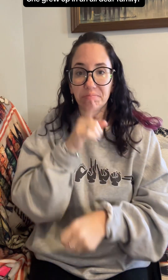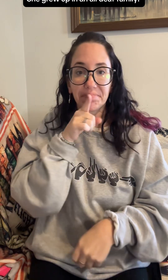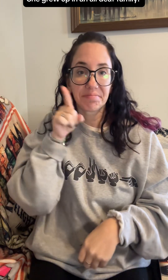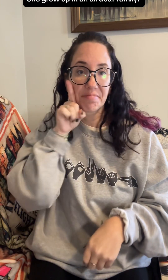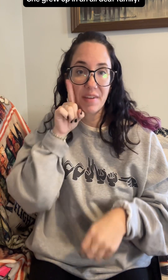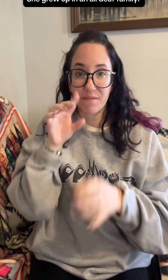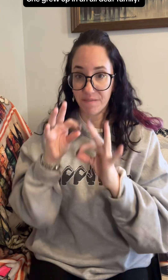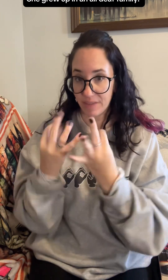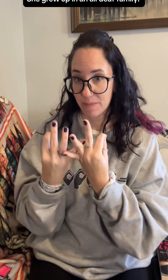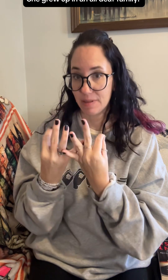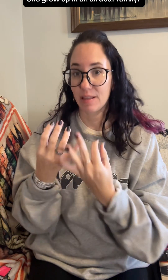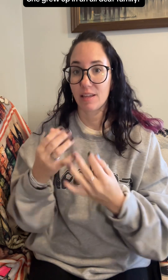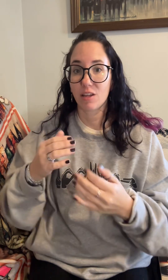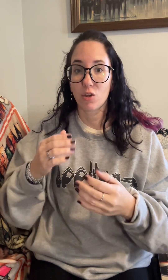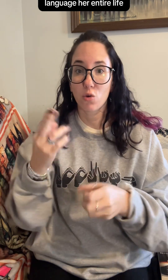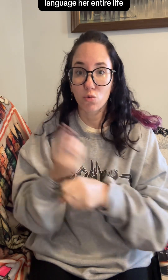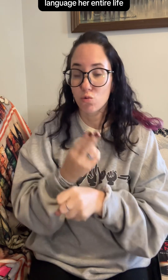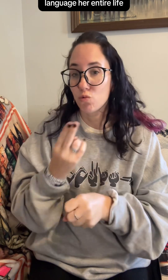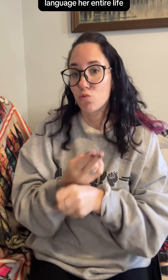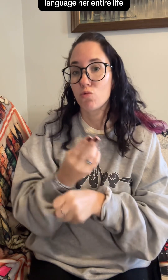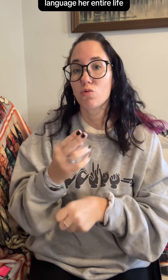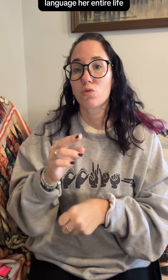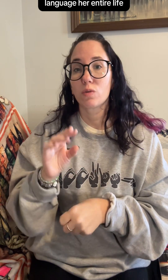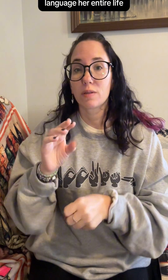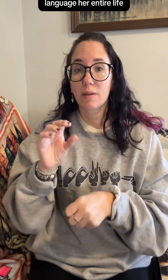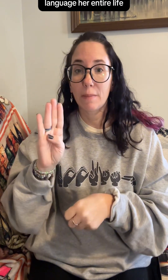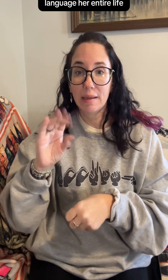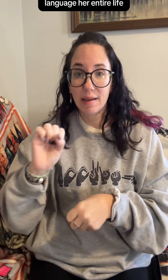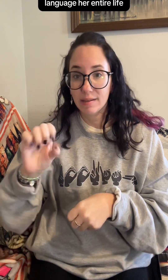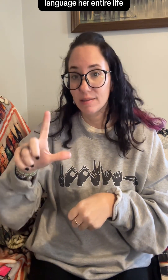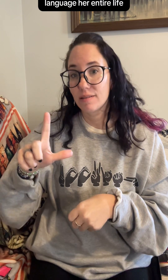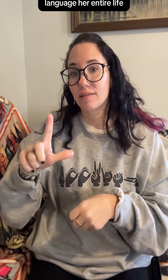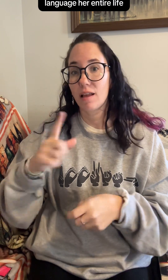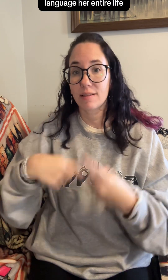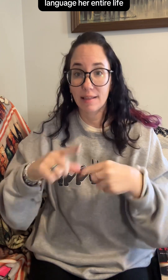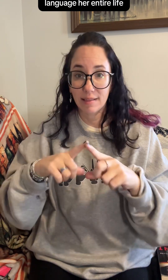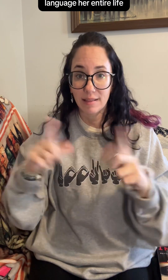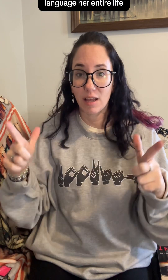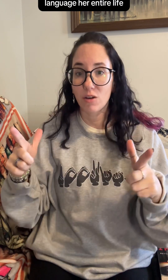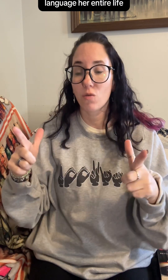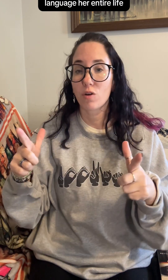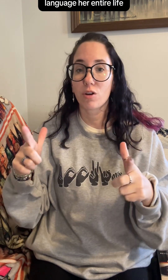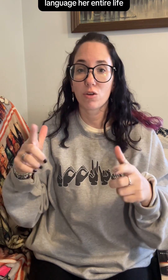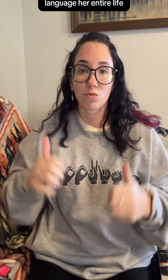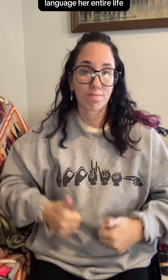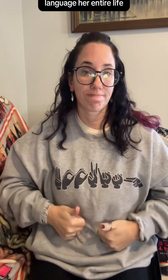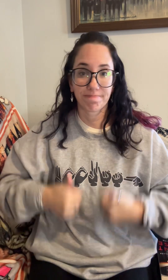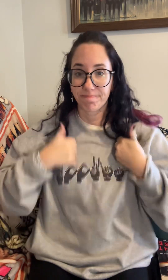all deaf family and has been using sign language her entire life.